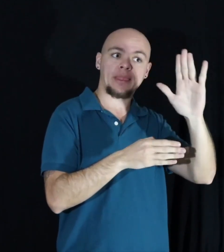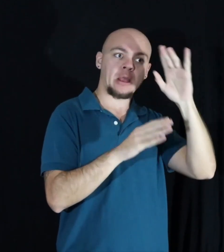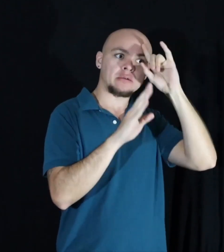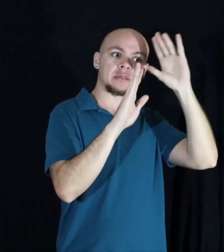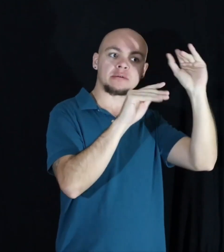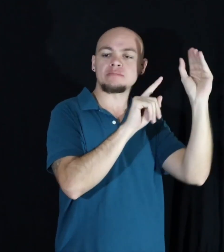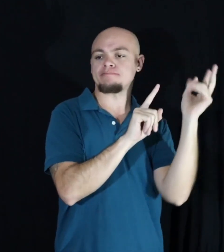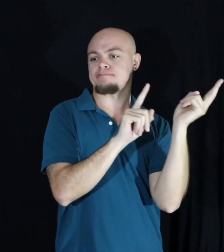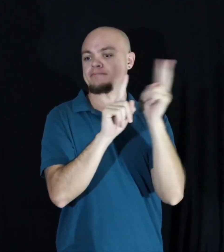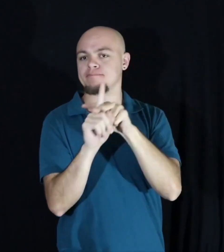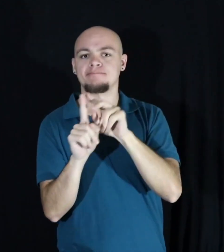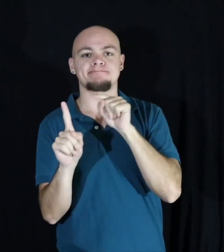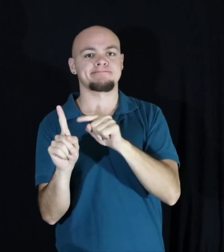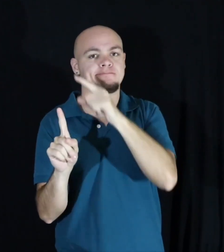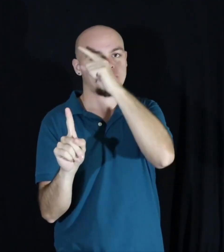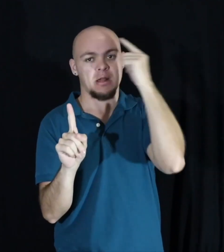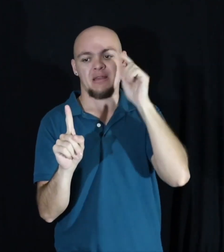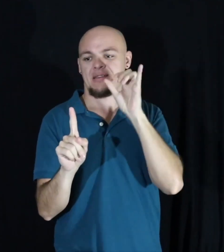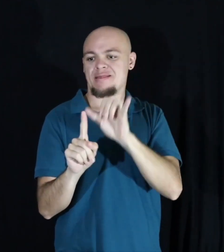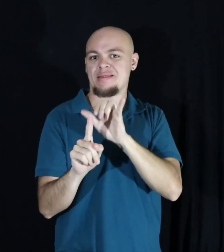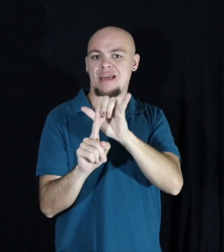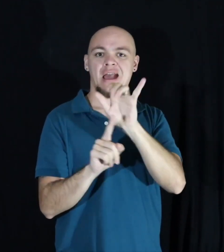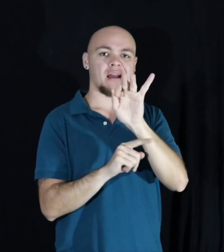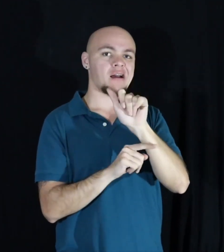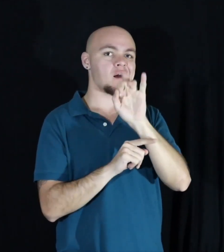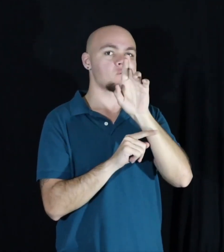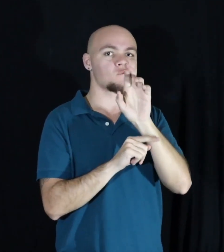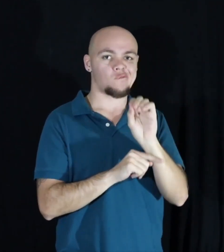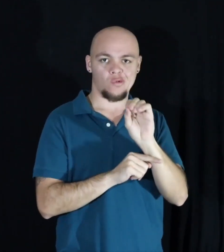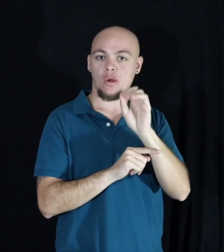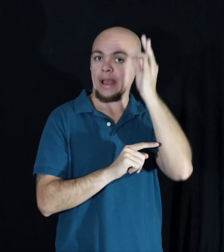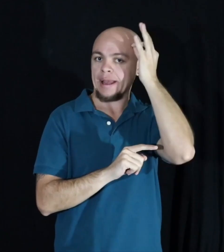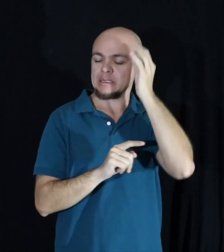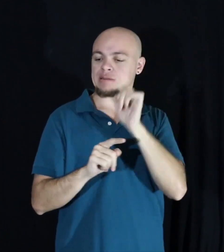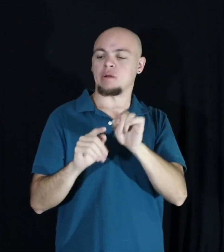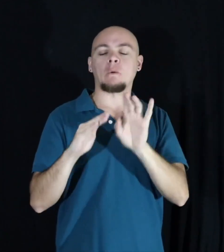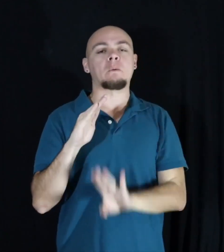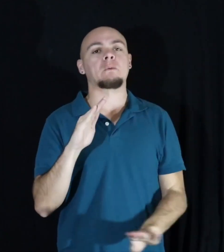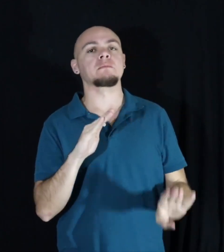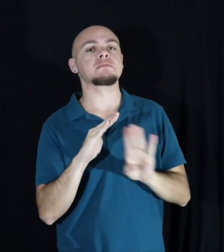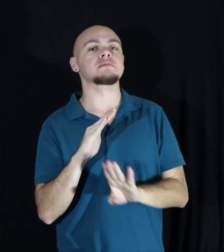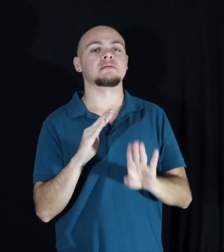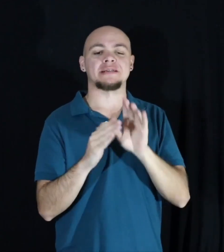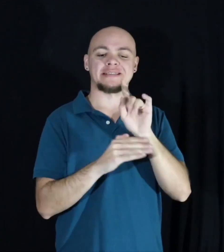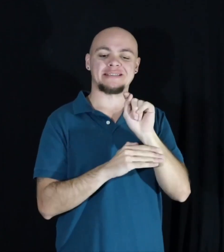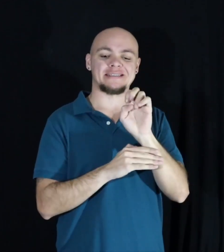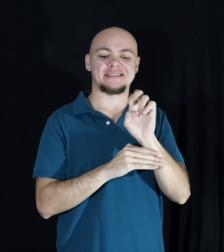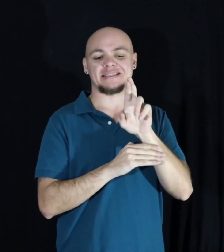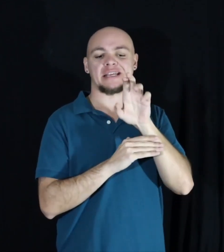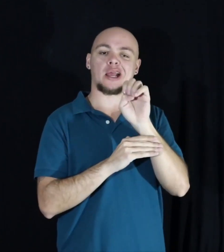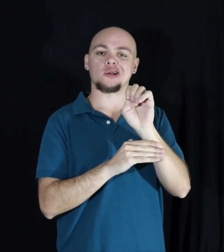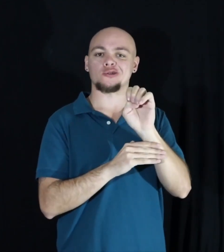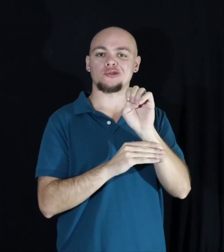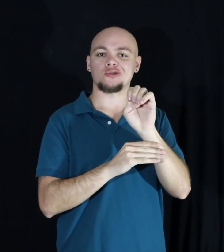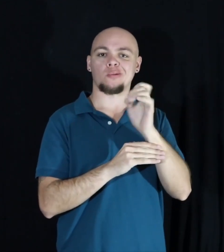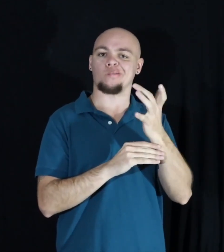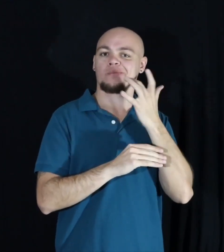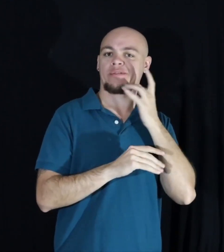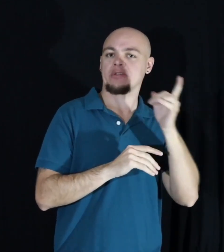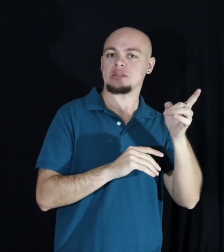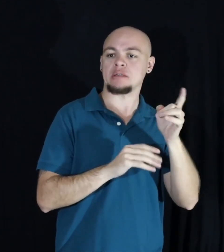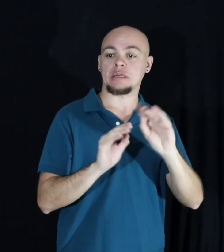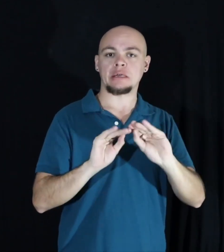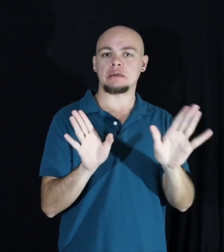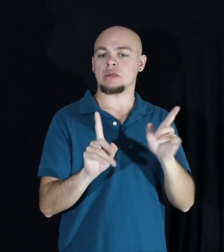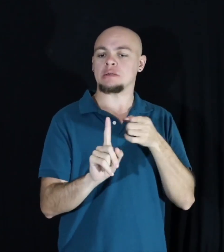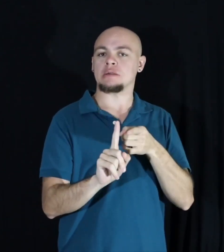these very negative perceptions of Afro hair that form the basis to texturism today, making it clear to us that this is not